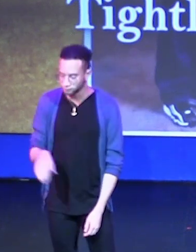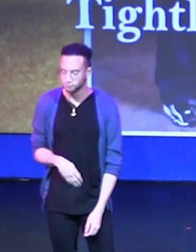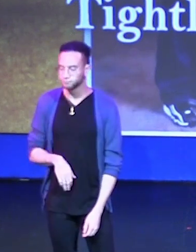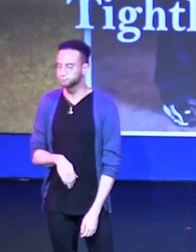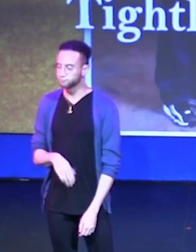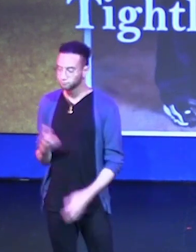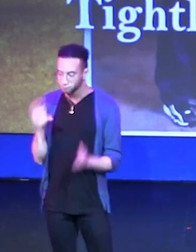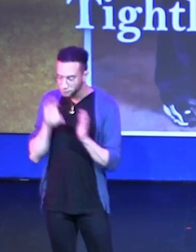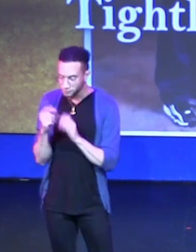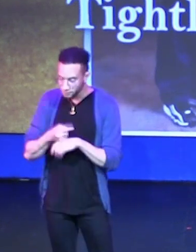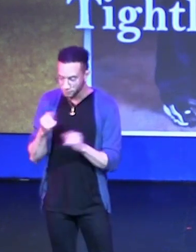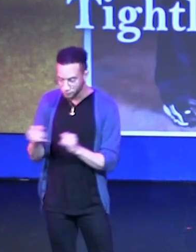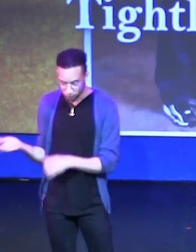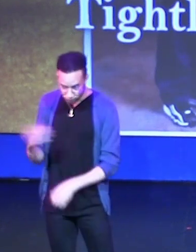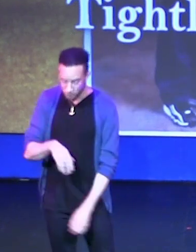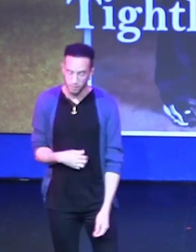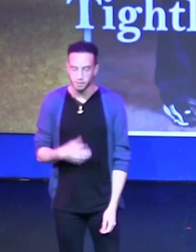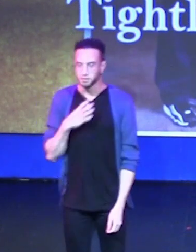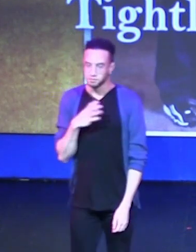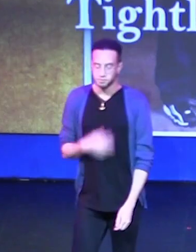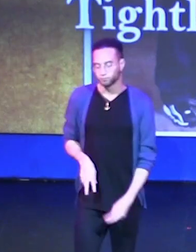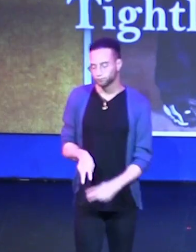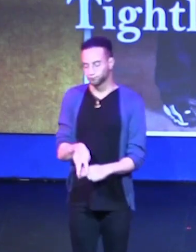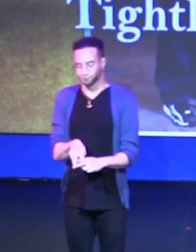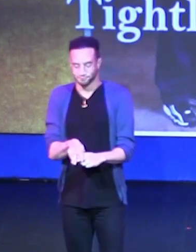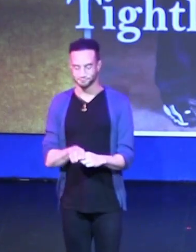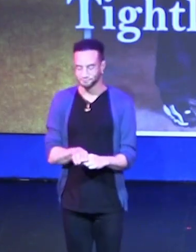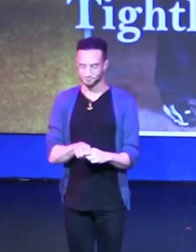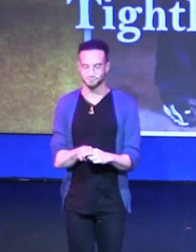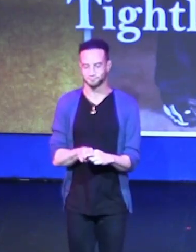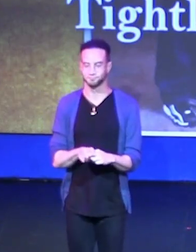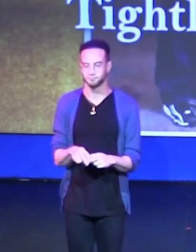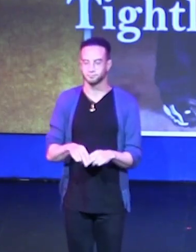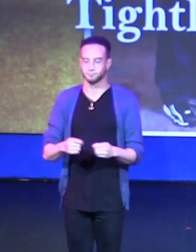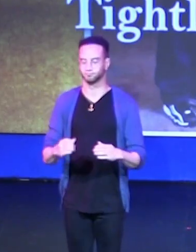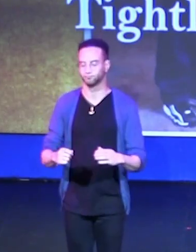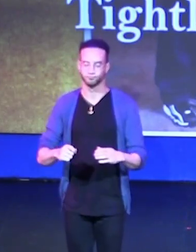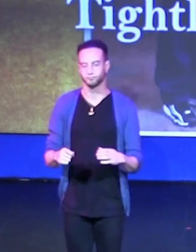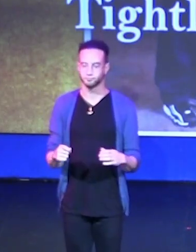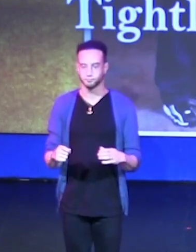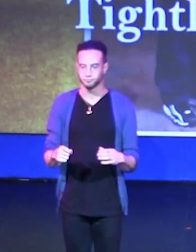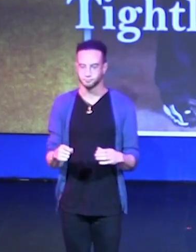However, it didn't work. It was picture day over at the school, and I was ready to take my headshot.